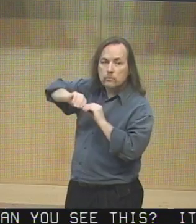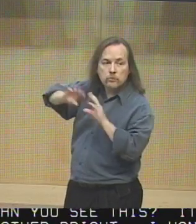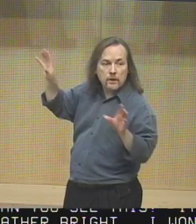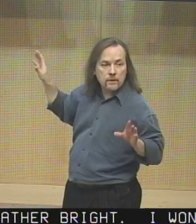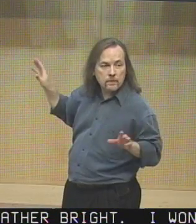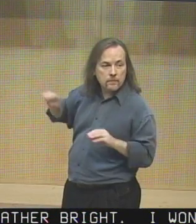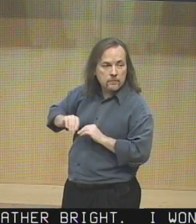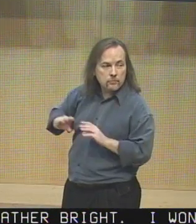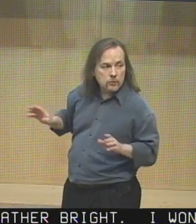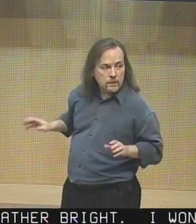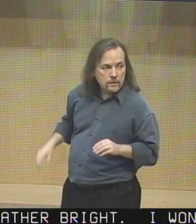This seems so bright up here.